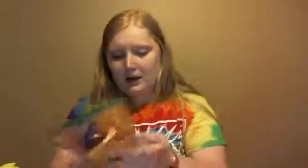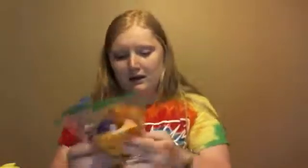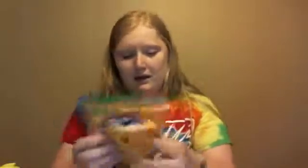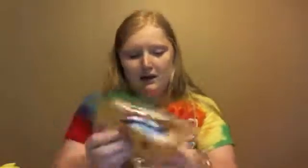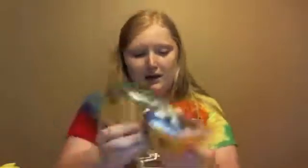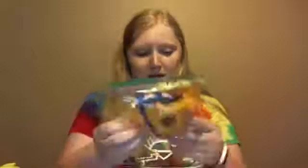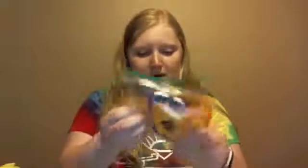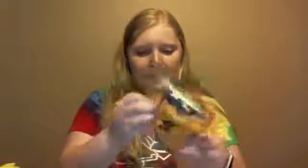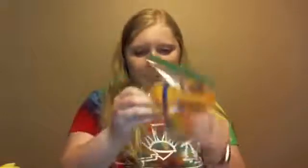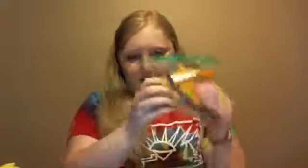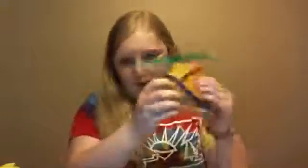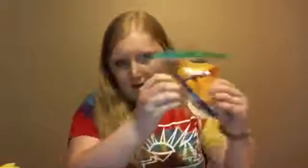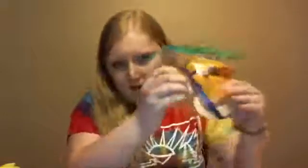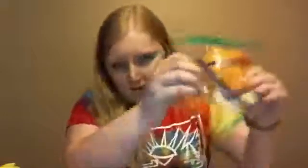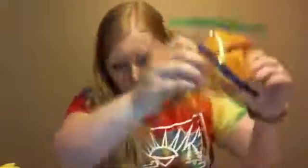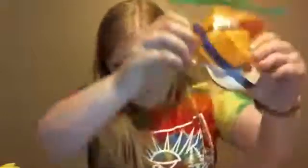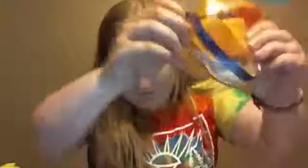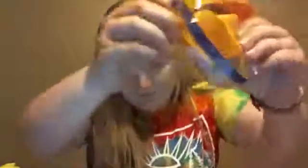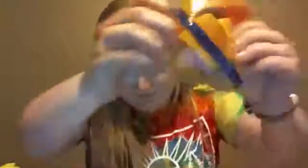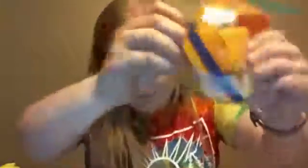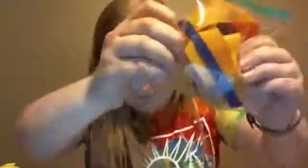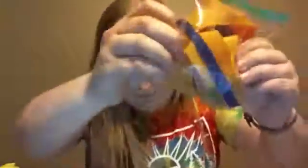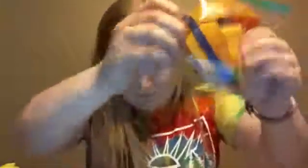And you can hear them clink together and they're